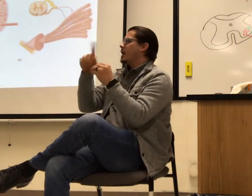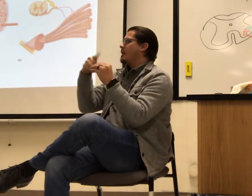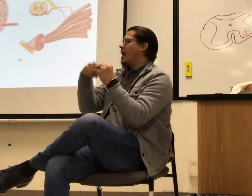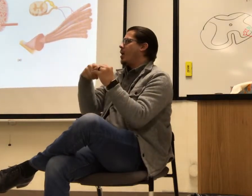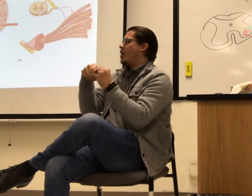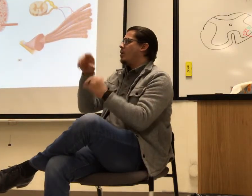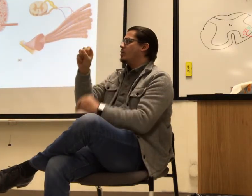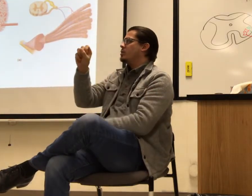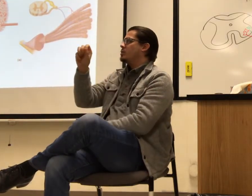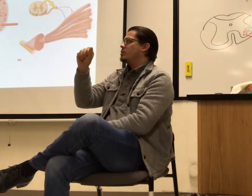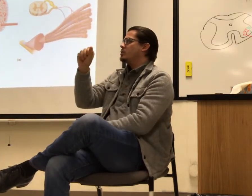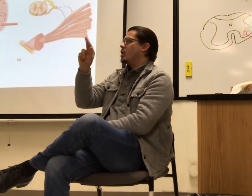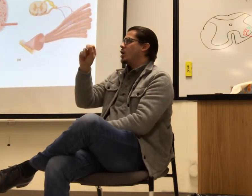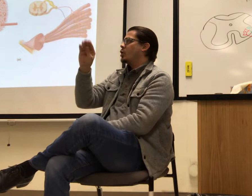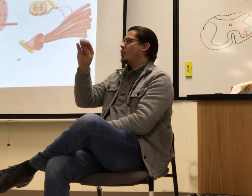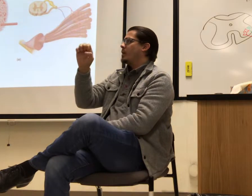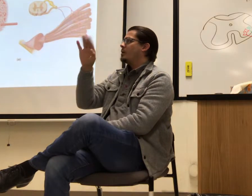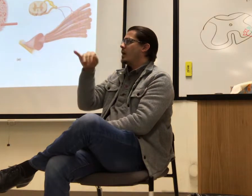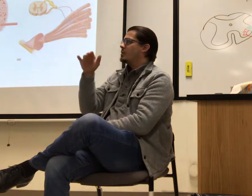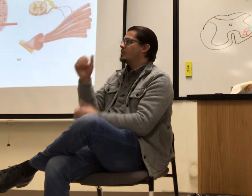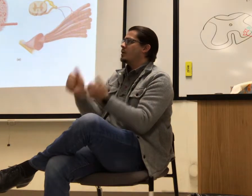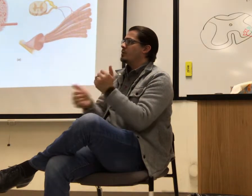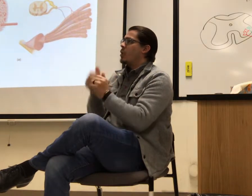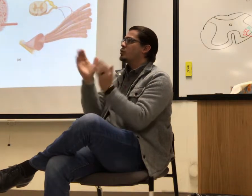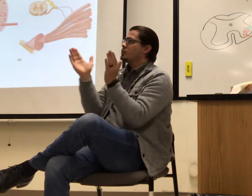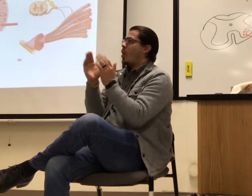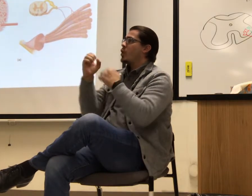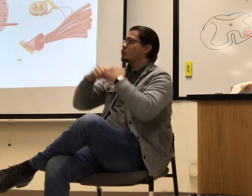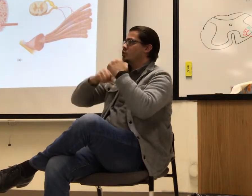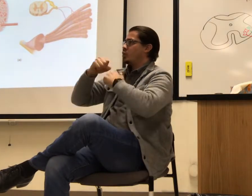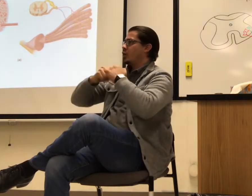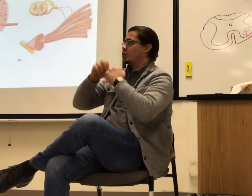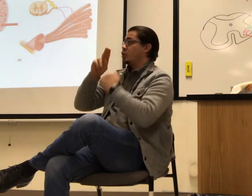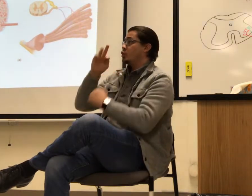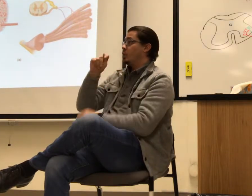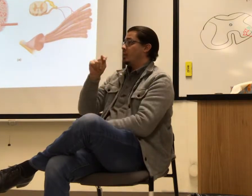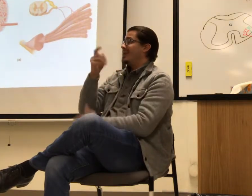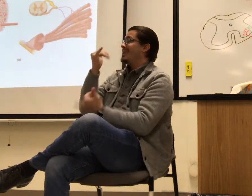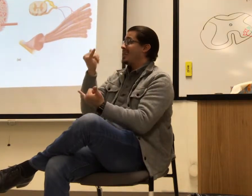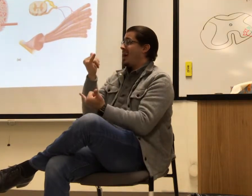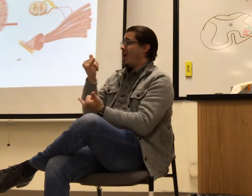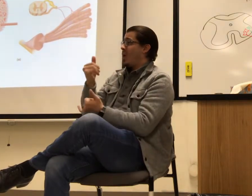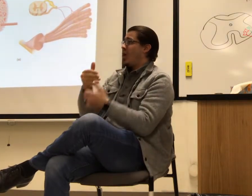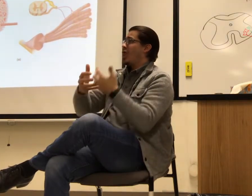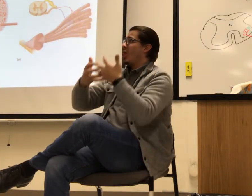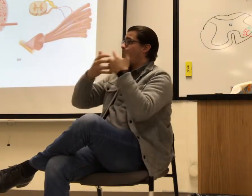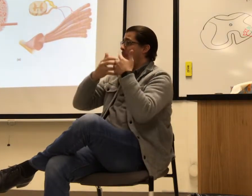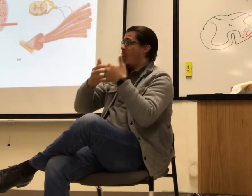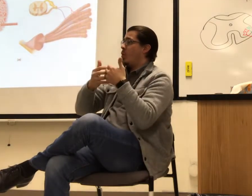the sarcomere is the smallest structural unit. Now I'm saying